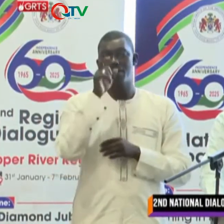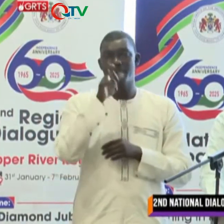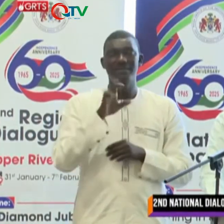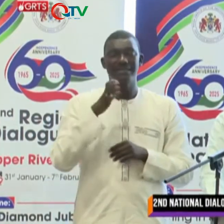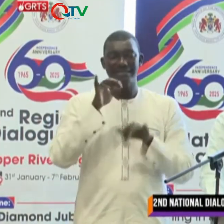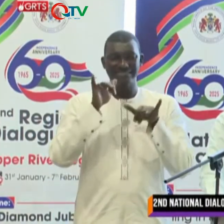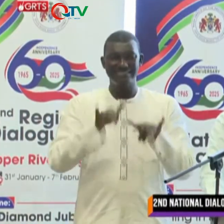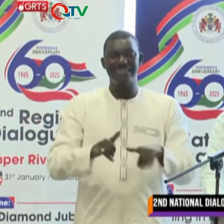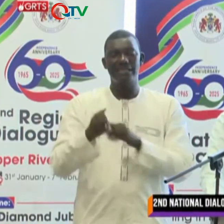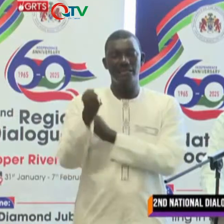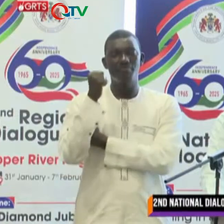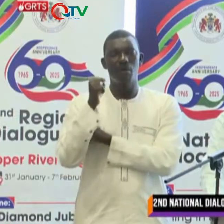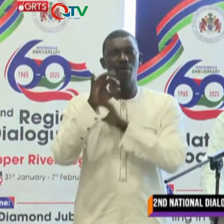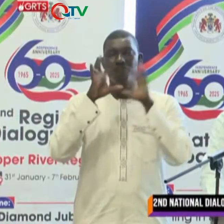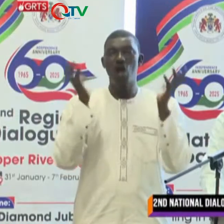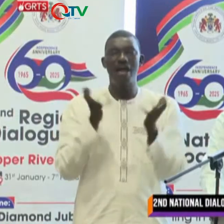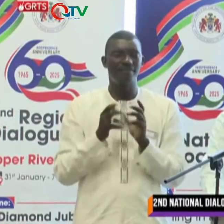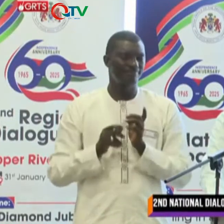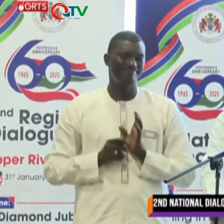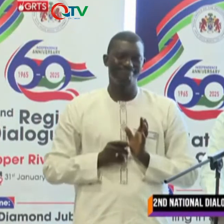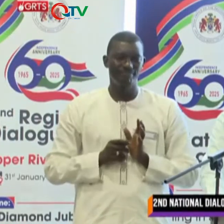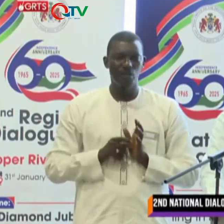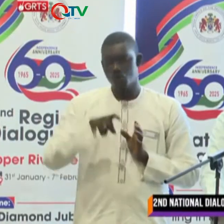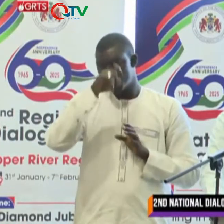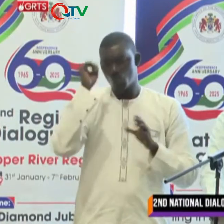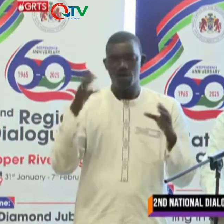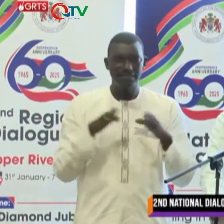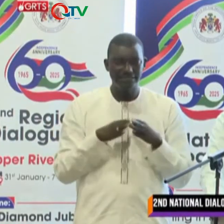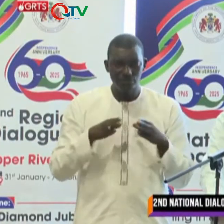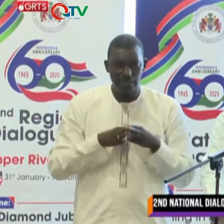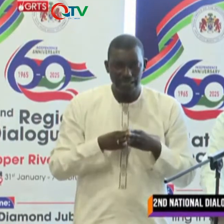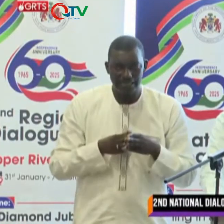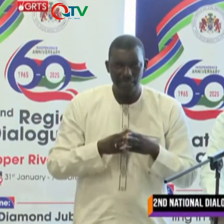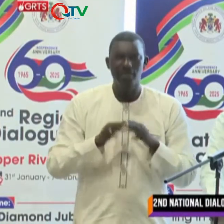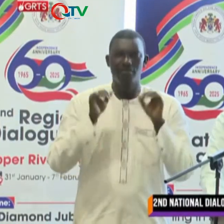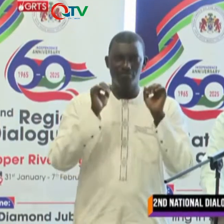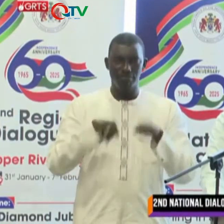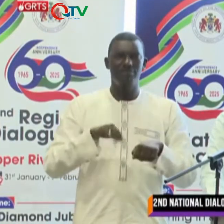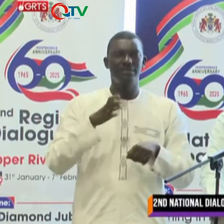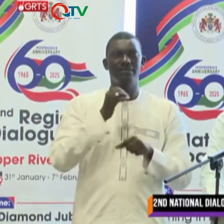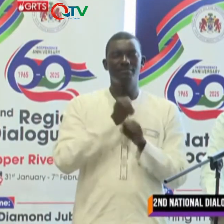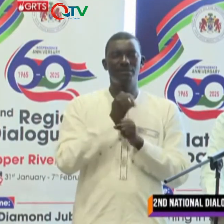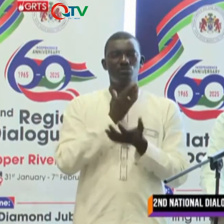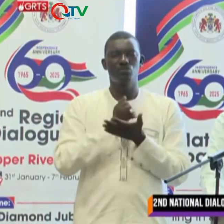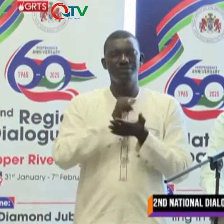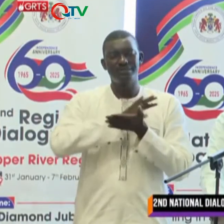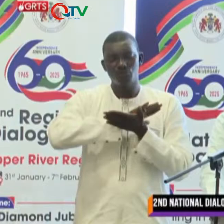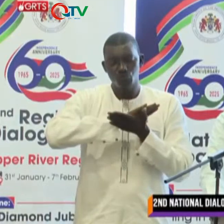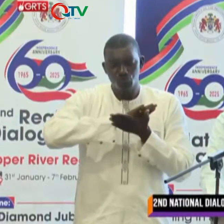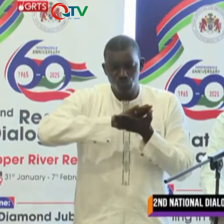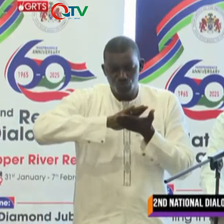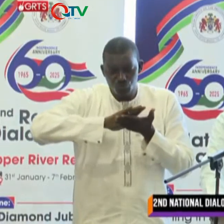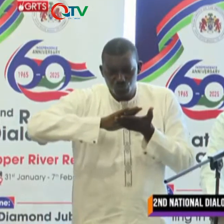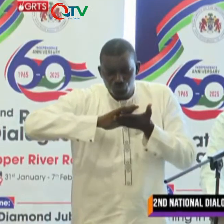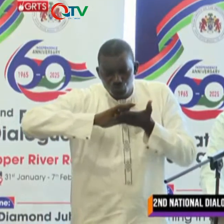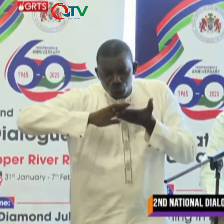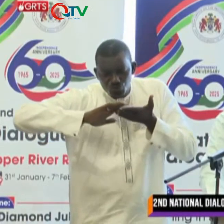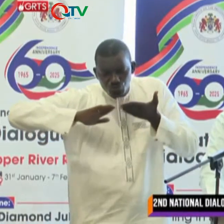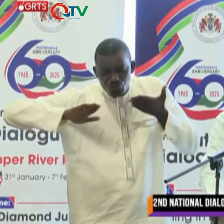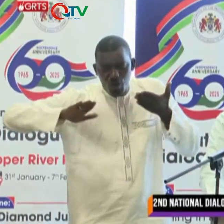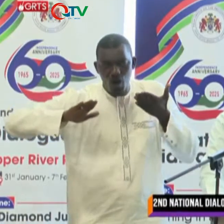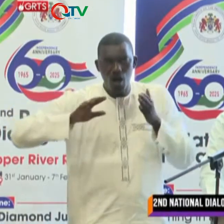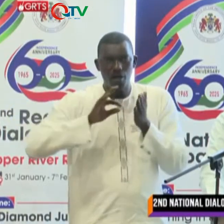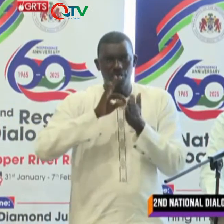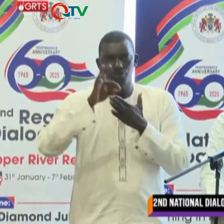power forever. Working together, we can ensure a smooth transition of government from generation